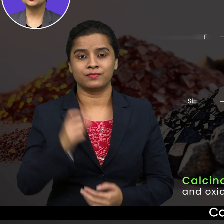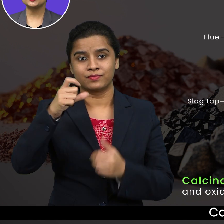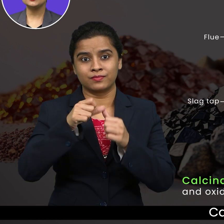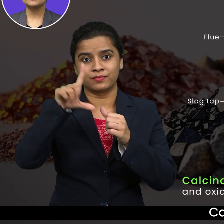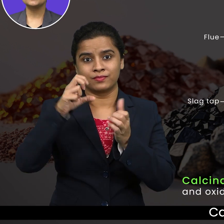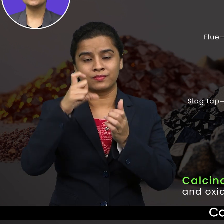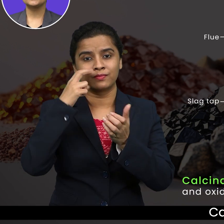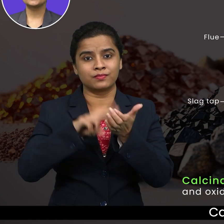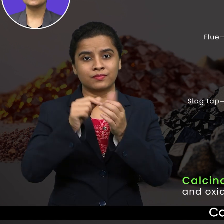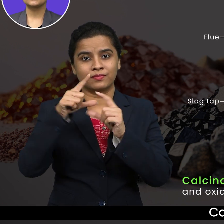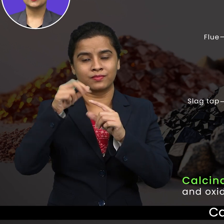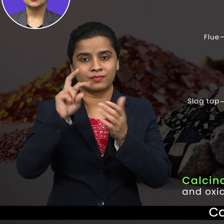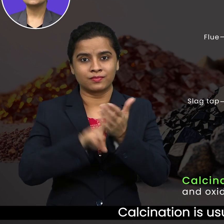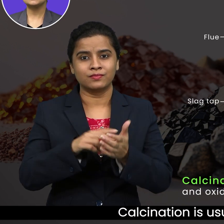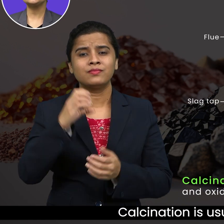Calcination.